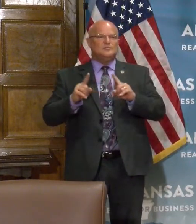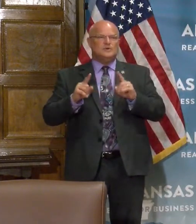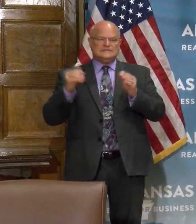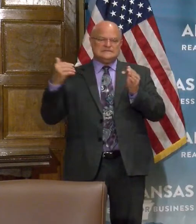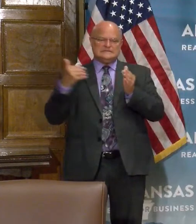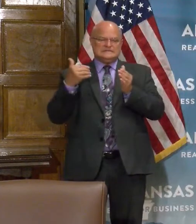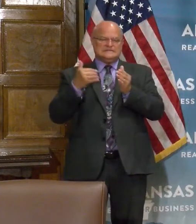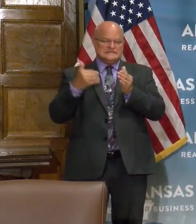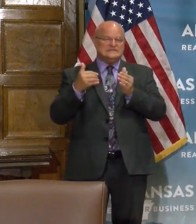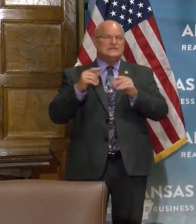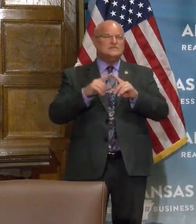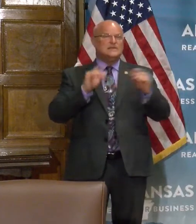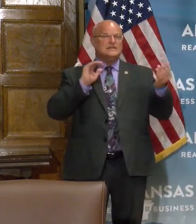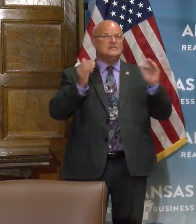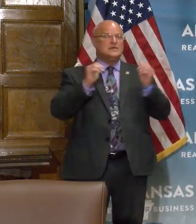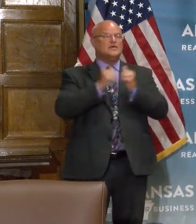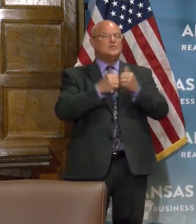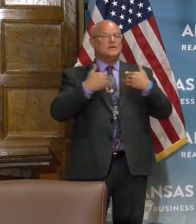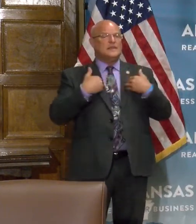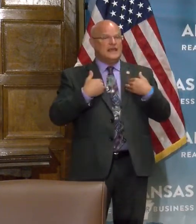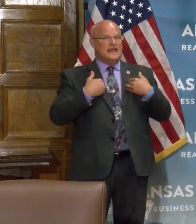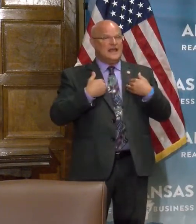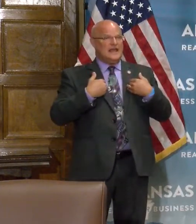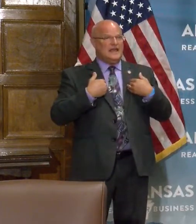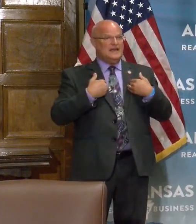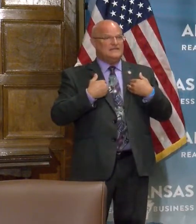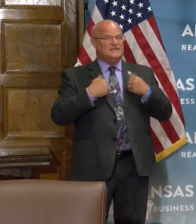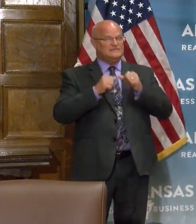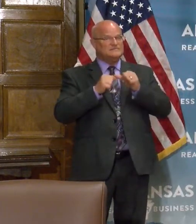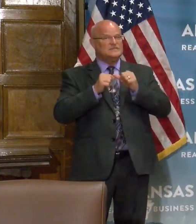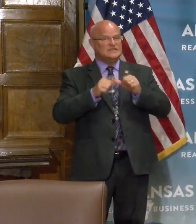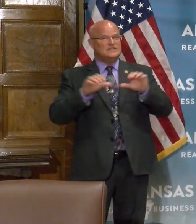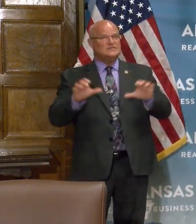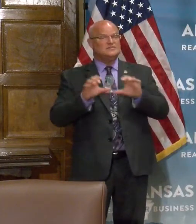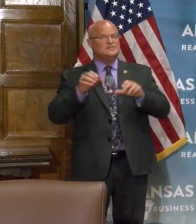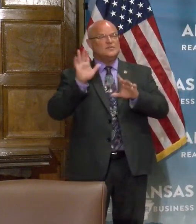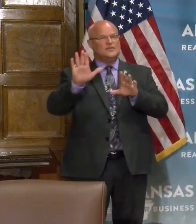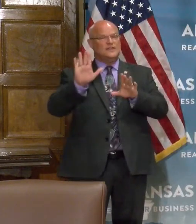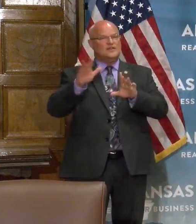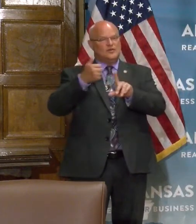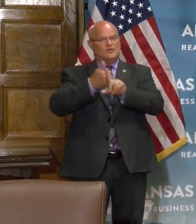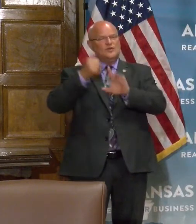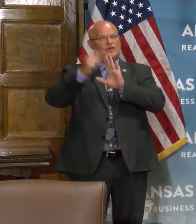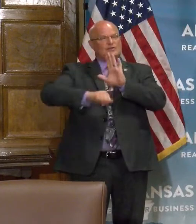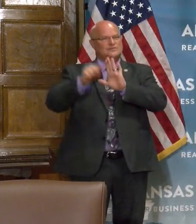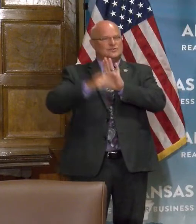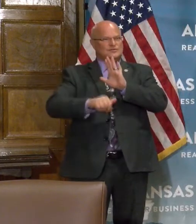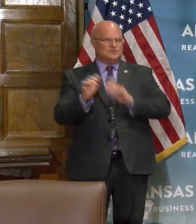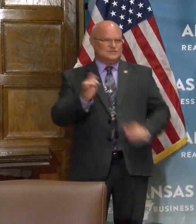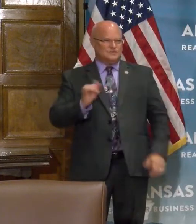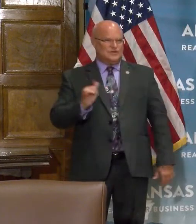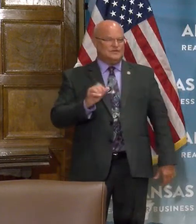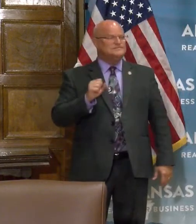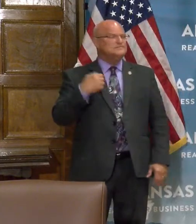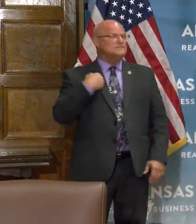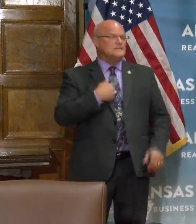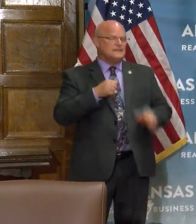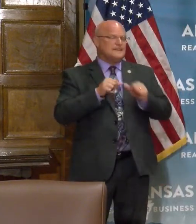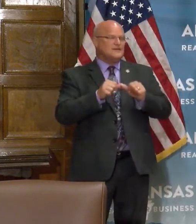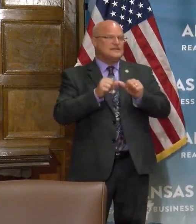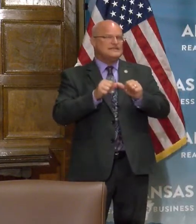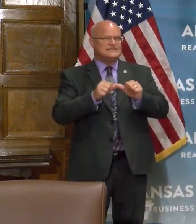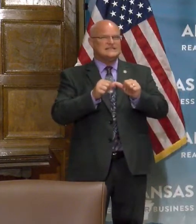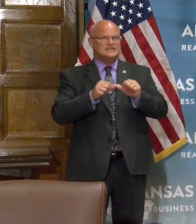and that's comparing with having continuing to do their elective procedures as well. So we